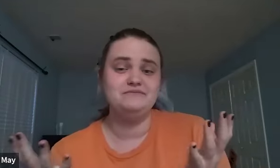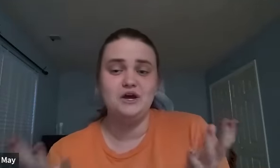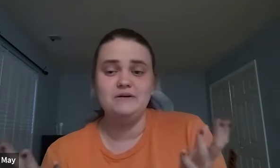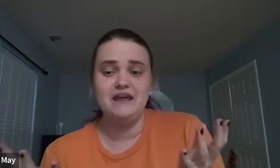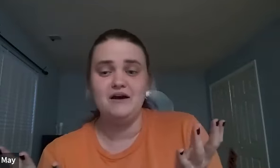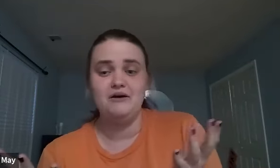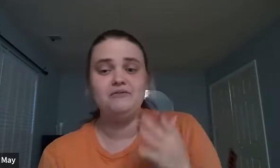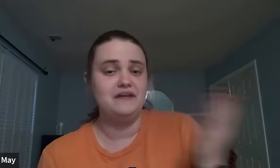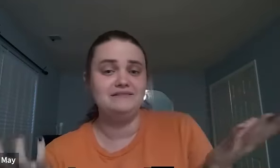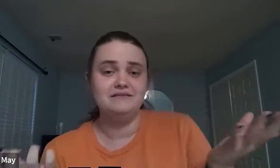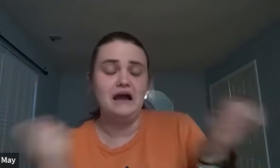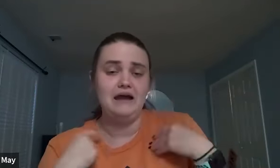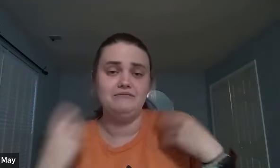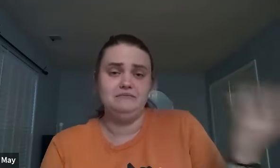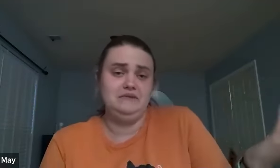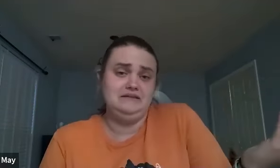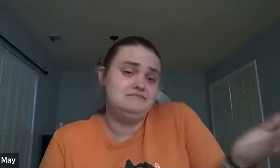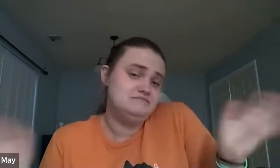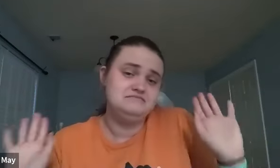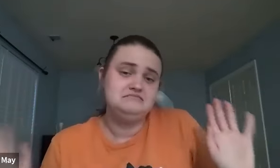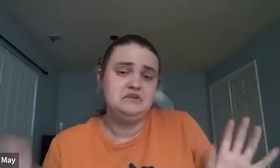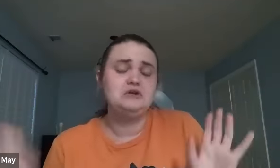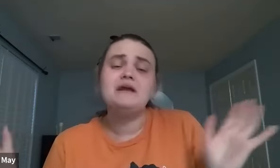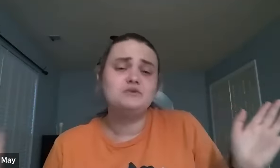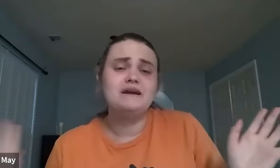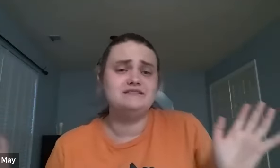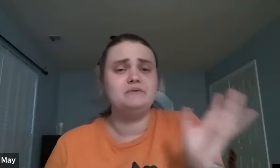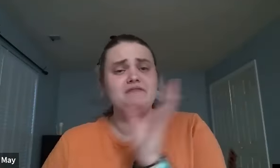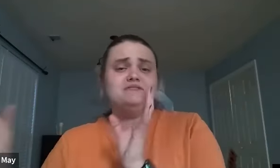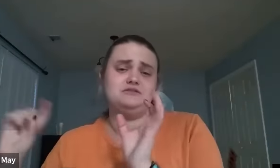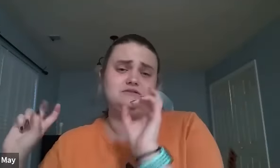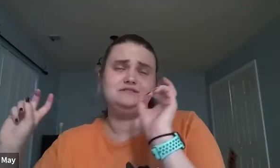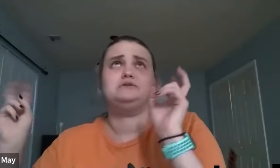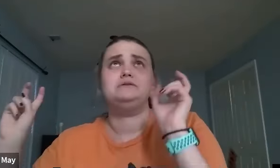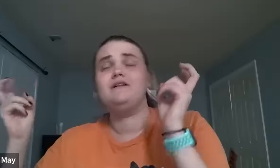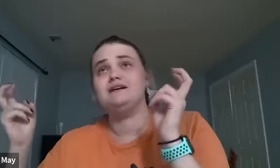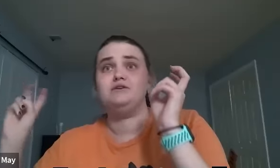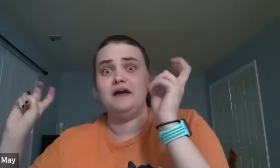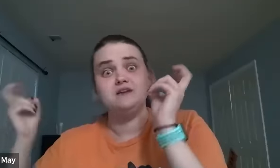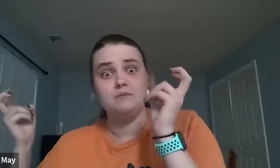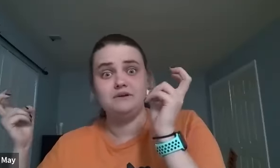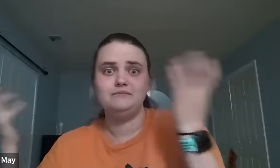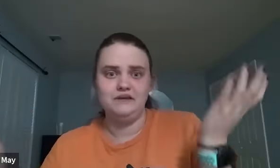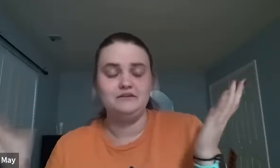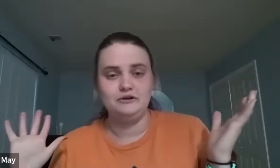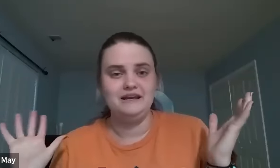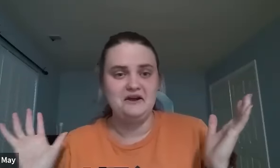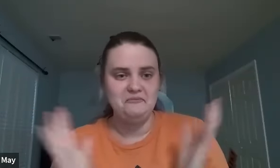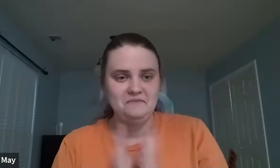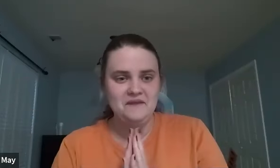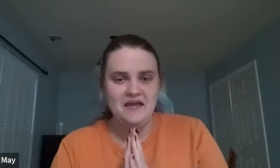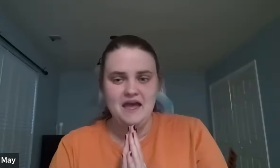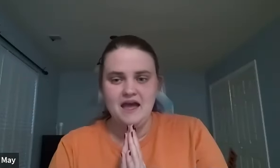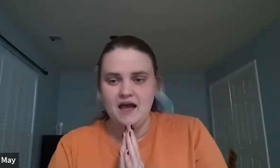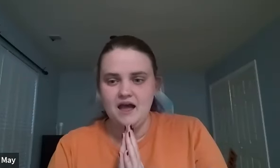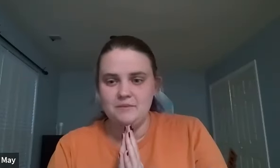know now, then I mean, you don't have to wait till we have a certain class on that topic. We can learn it now. I